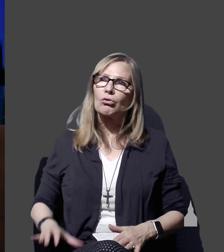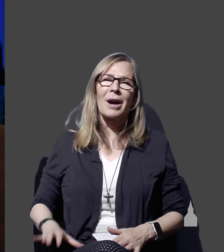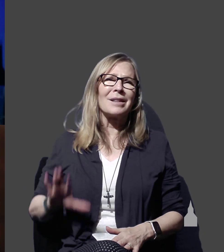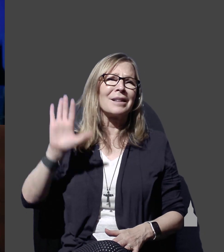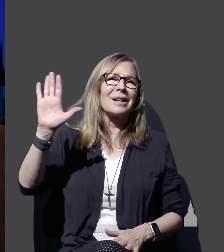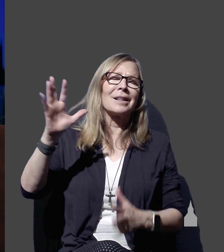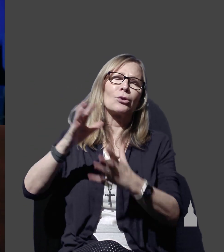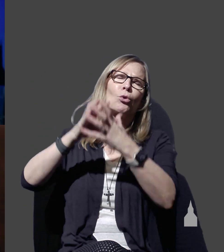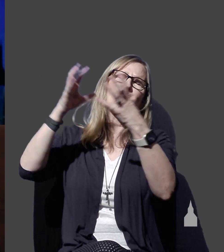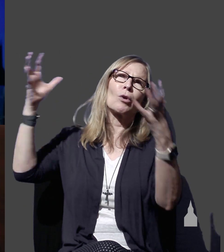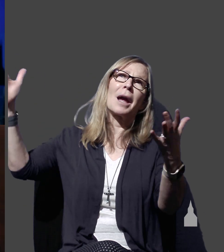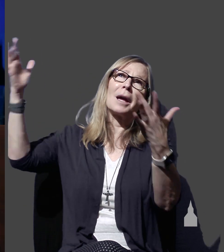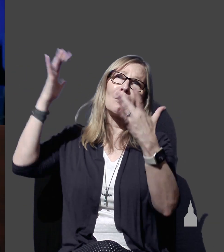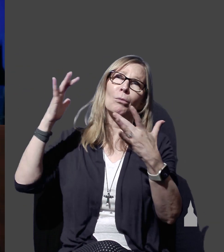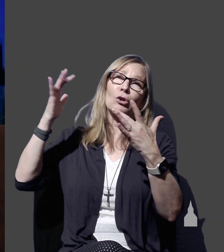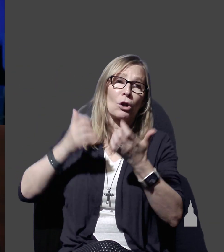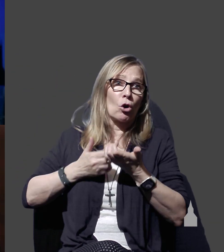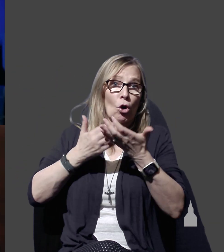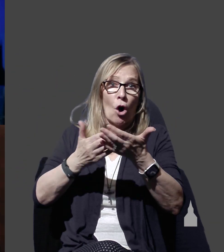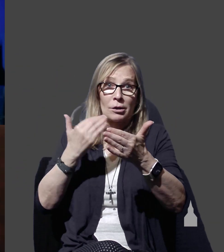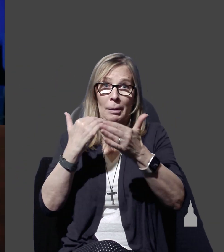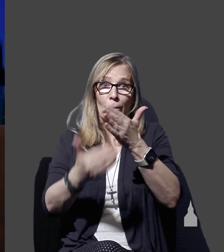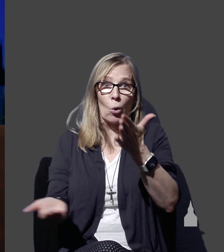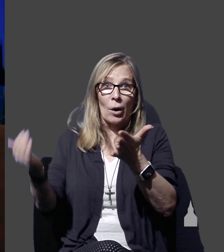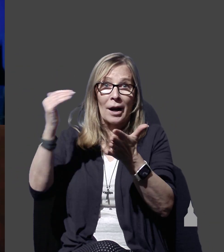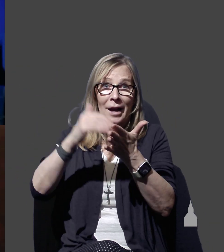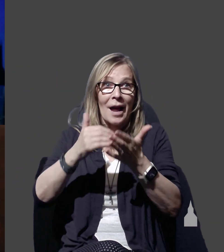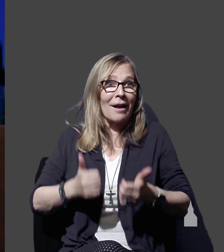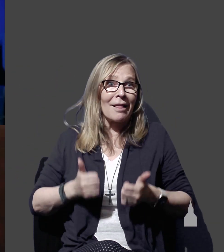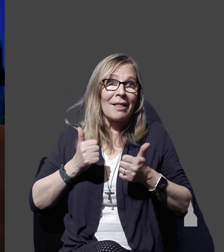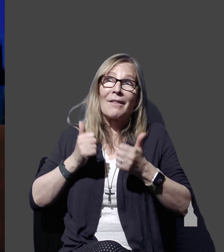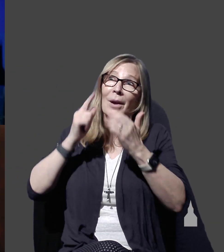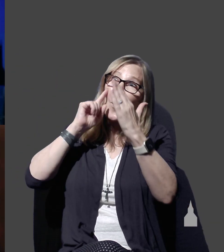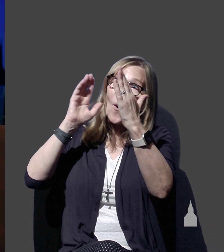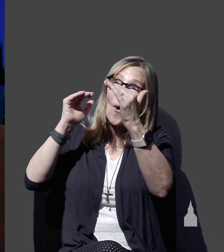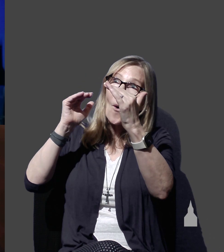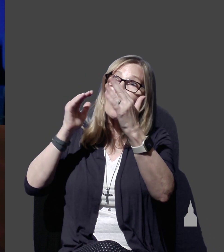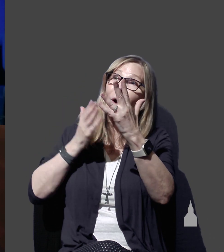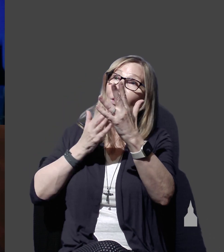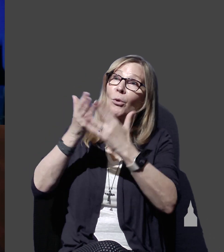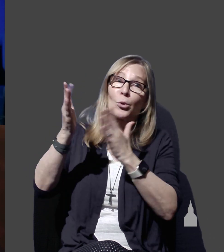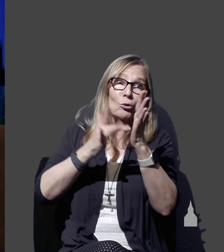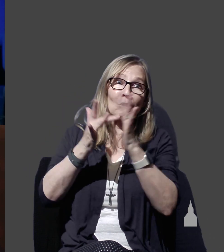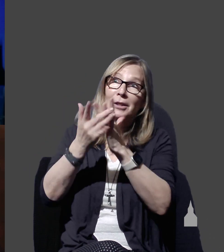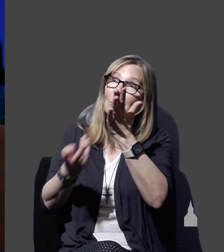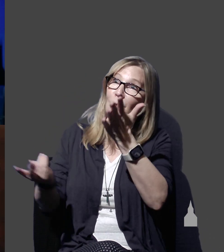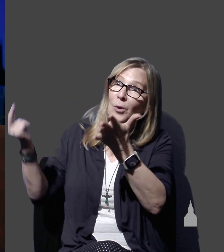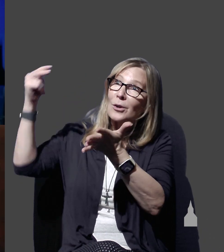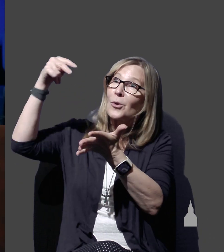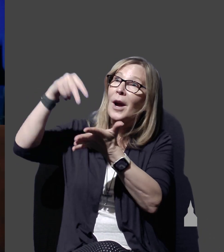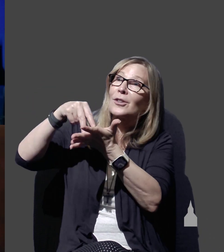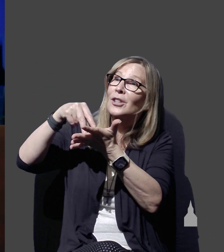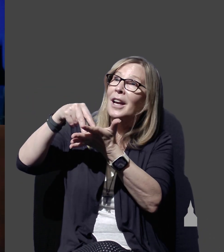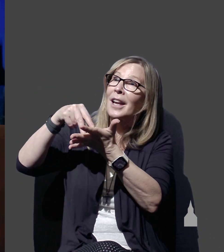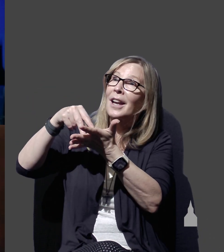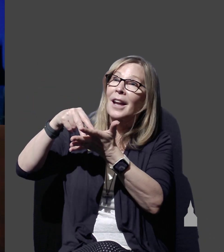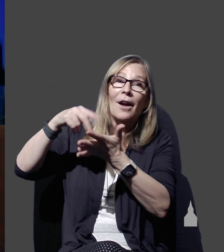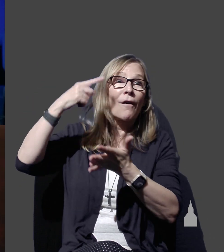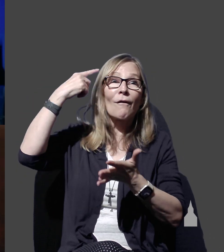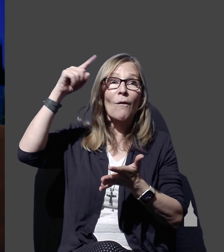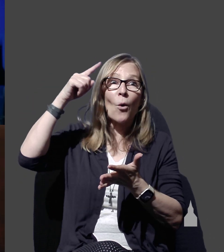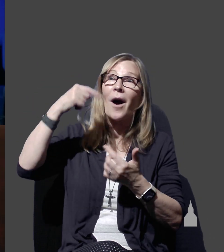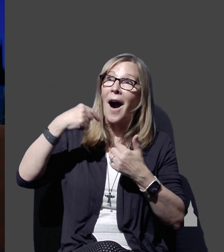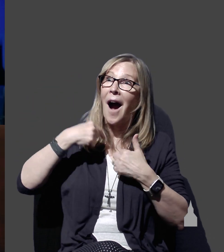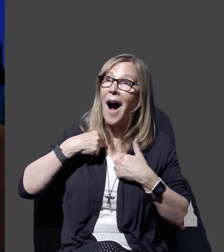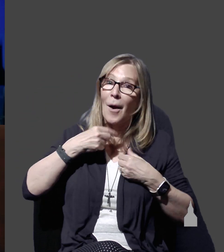has caused us to be born again to a living hope through the resurrection of Jesus Christ from the dead, to obtain an